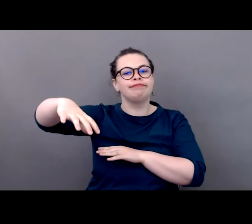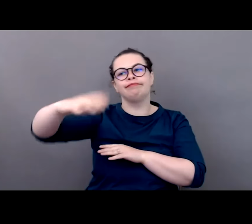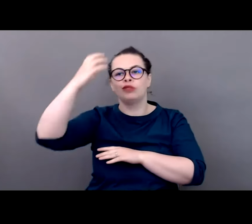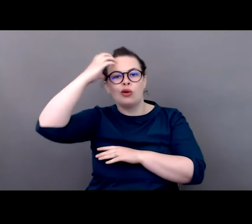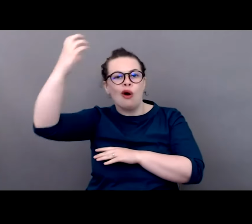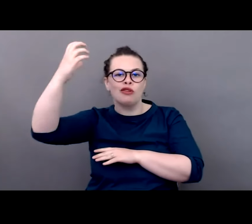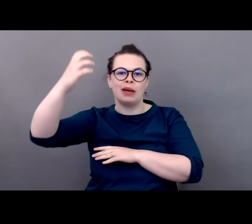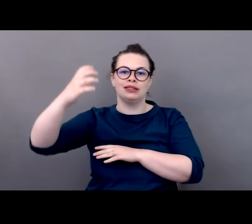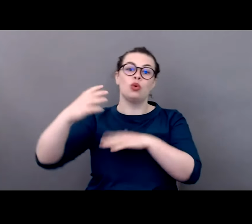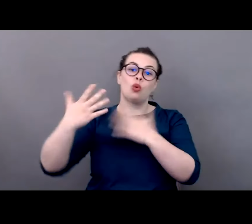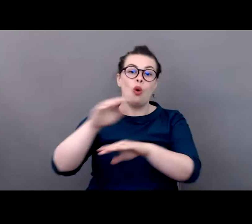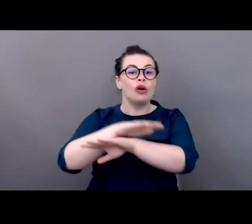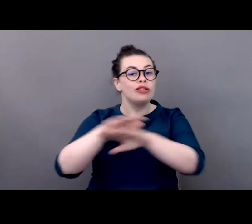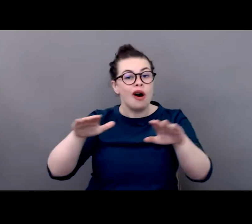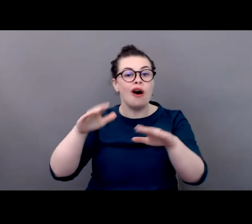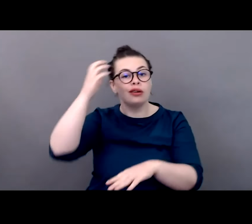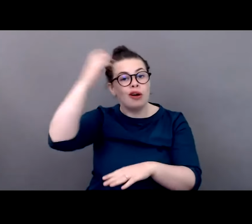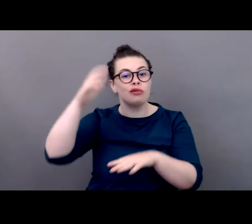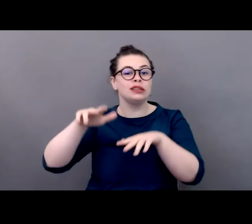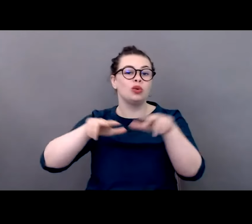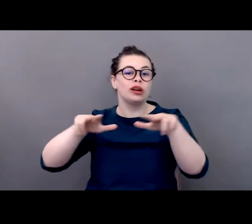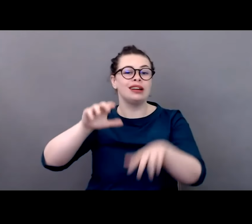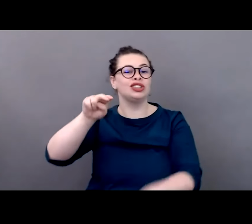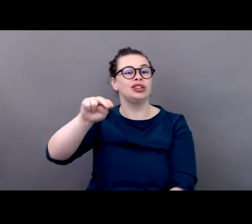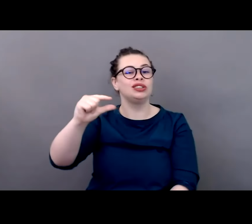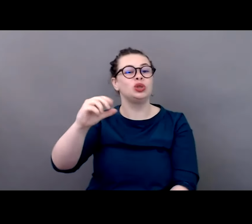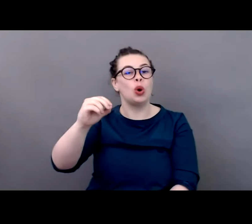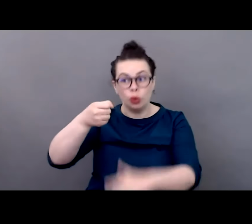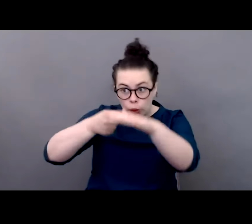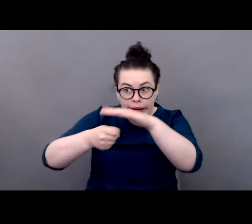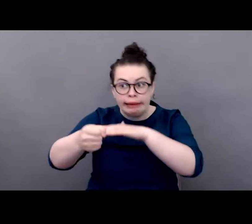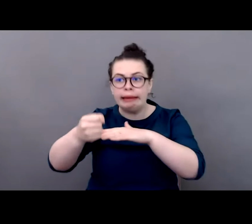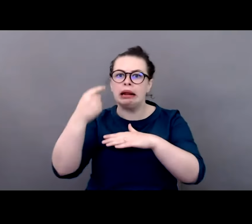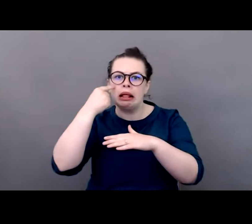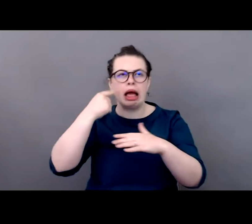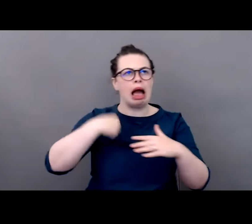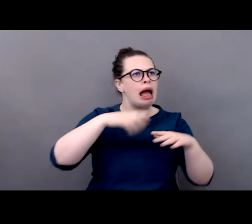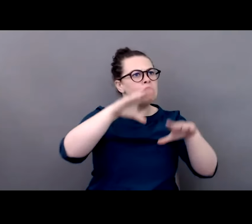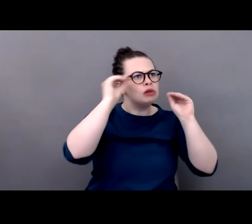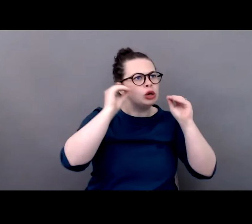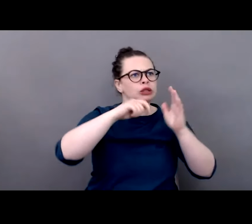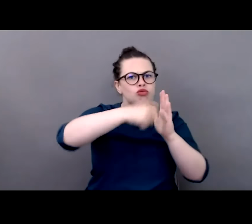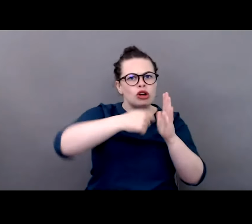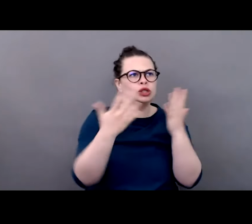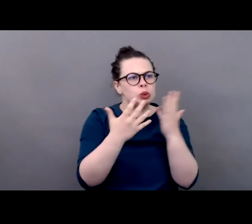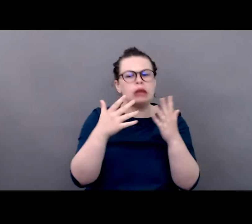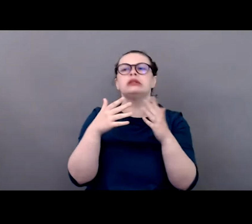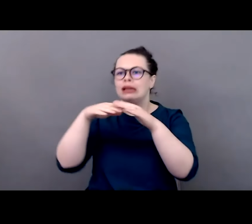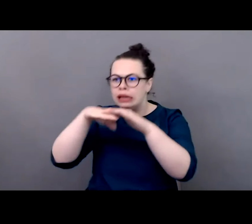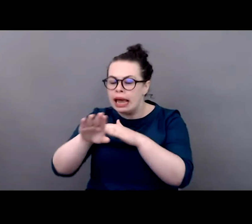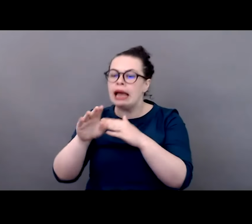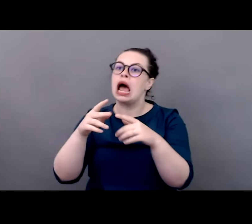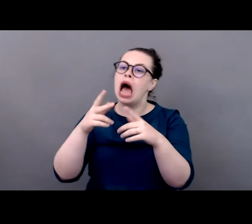can apply the skills that they have gained through their interdisciplinary research projects in practice in a way that's going to be useful